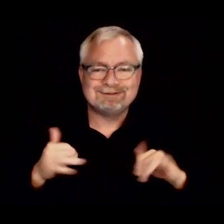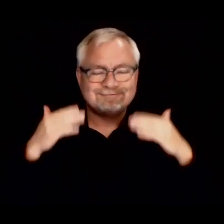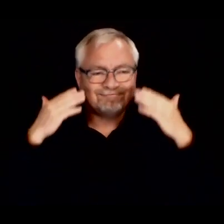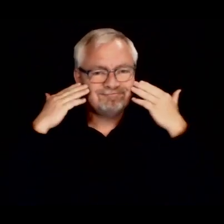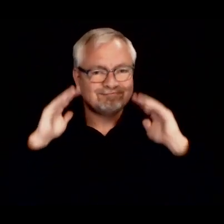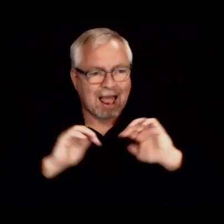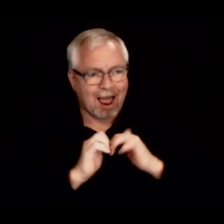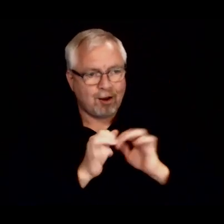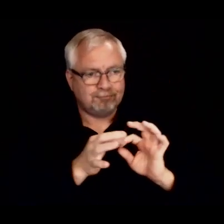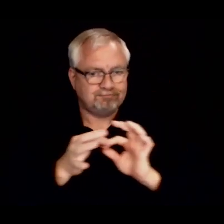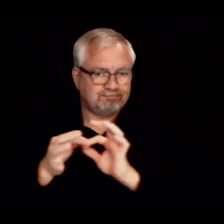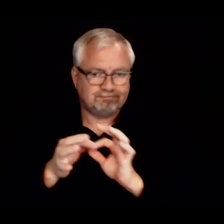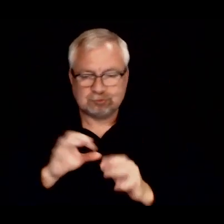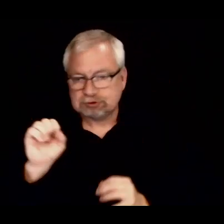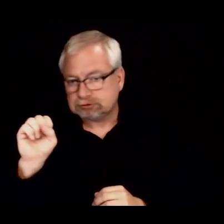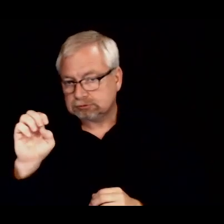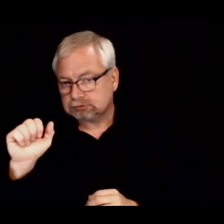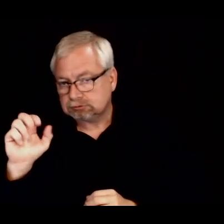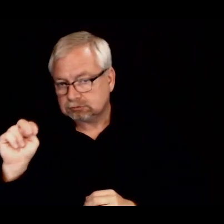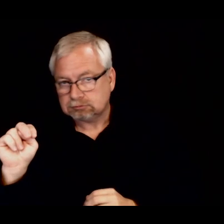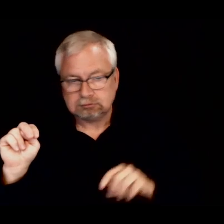it.